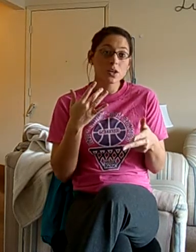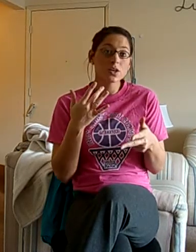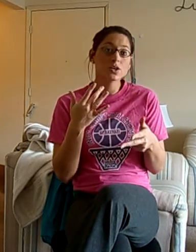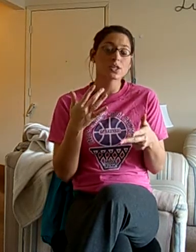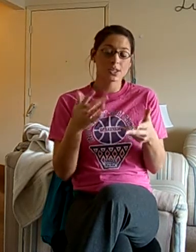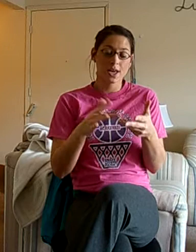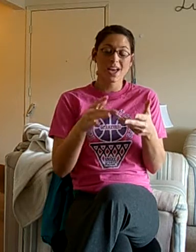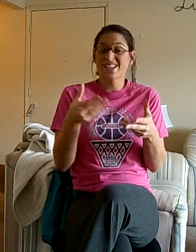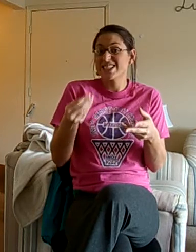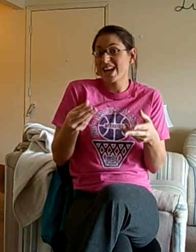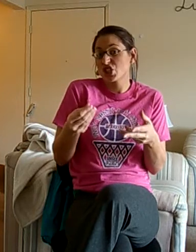texture,